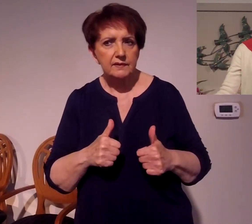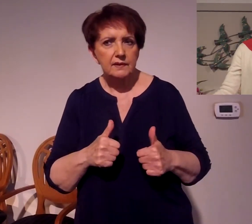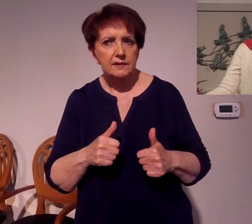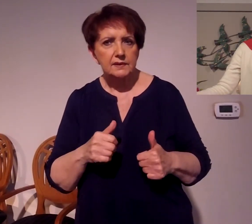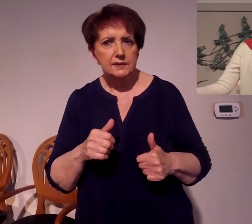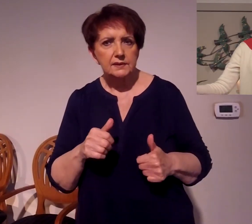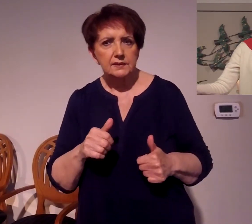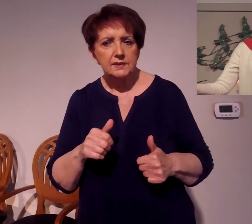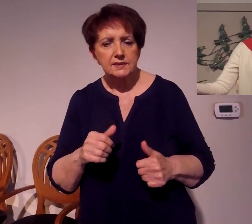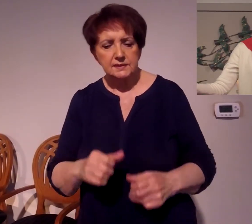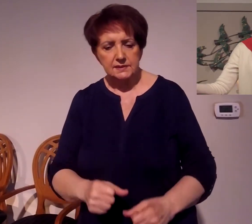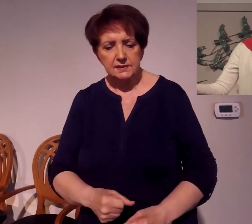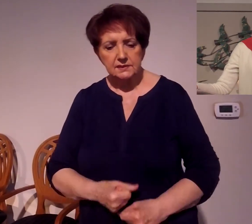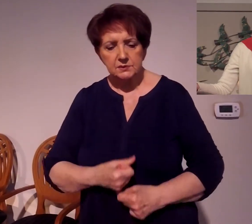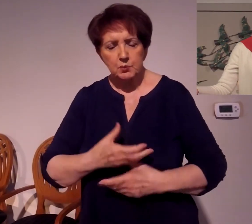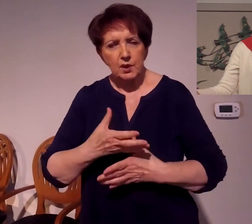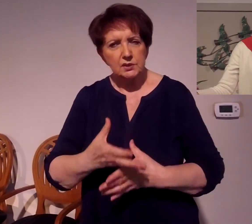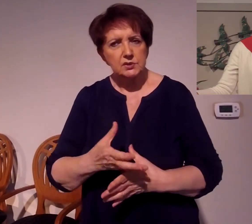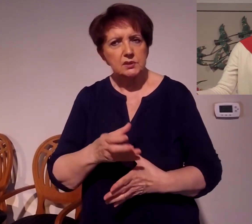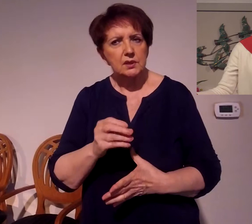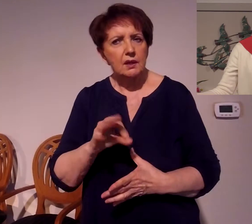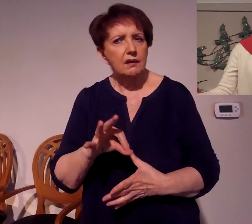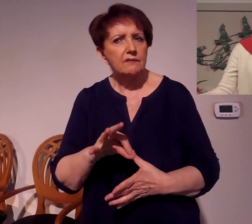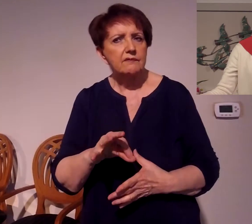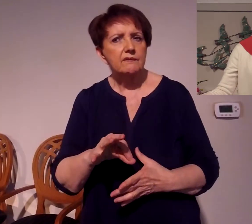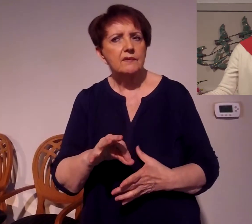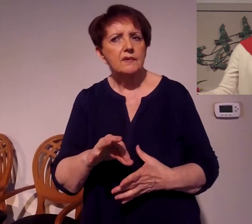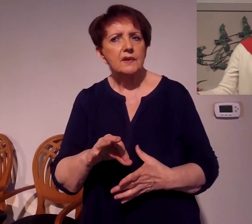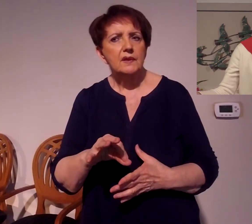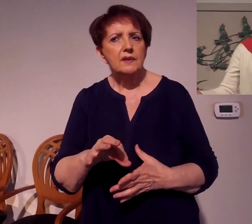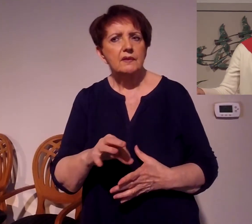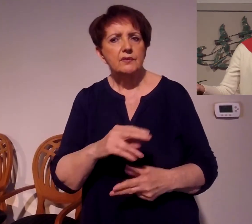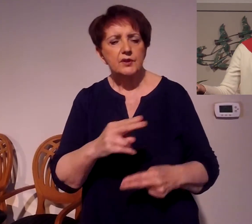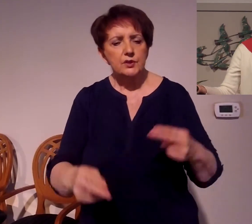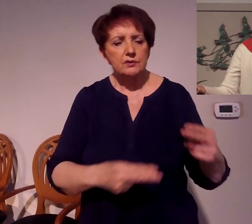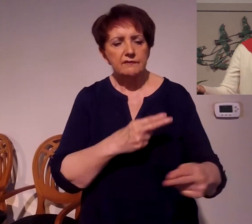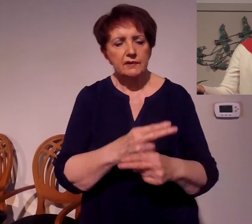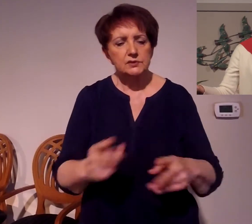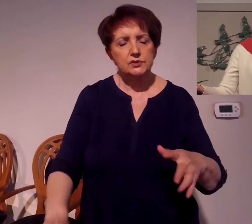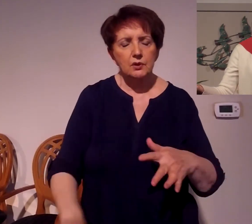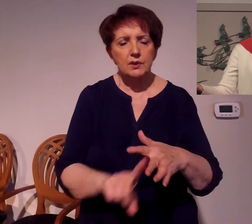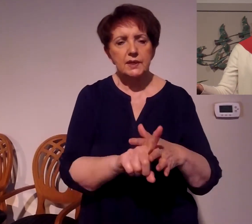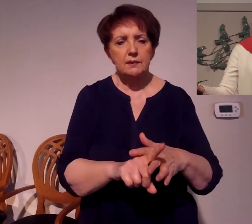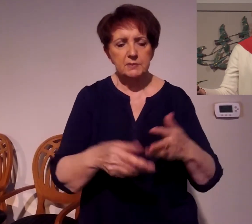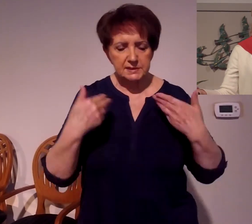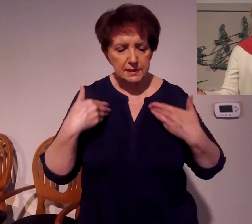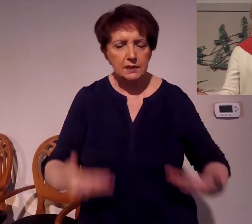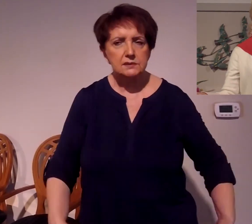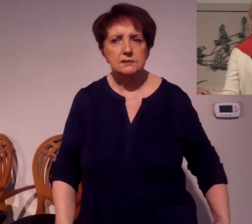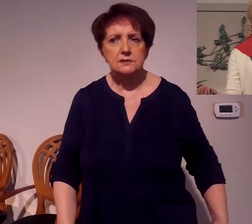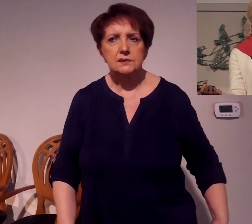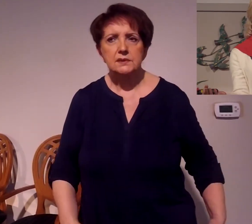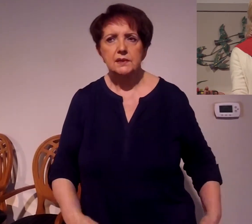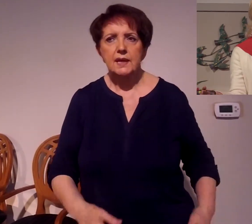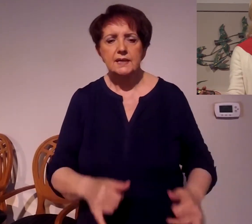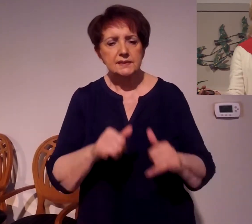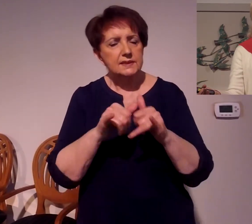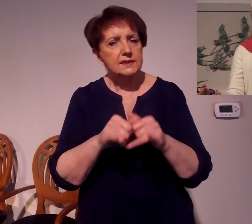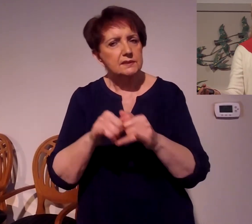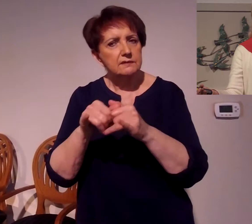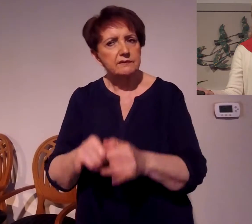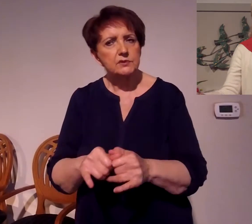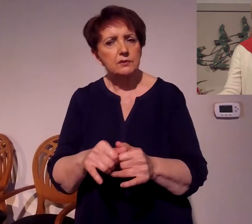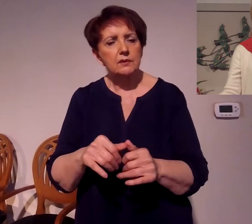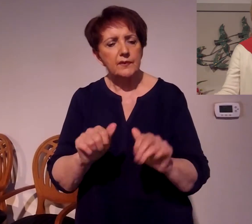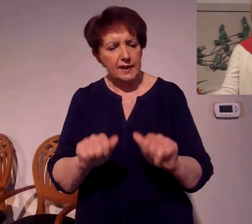of the individualized being that we are, the universe showing up as us, as an individual, getting to see